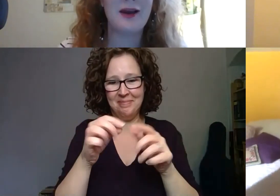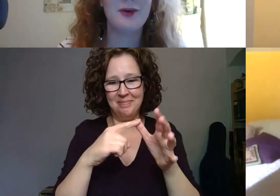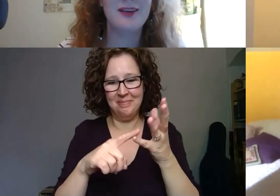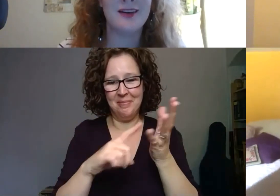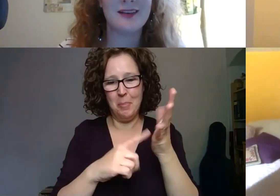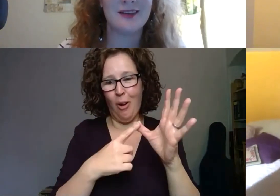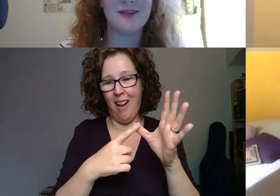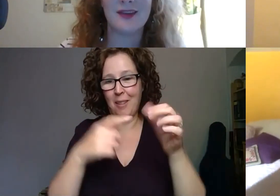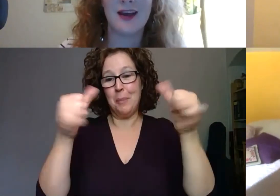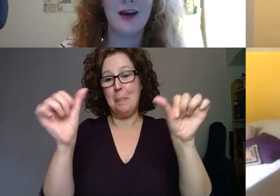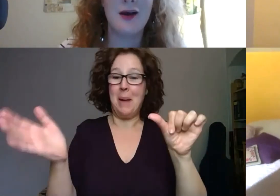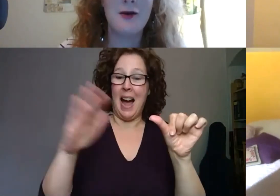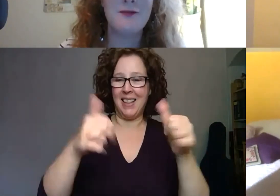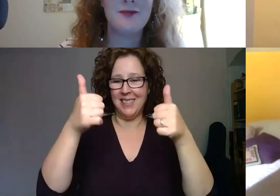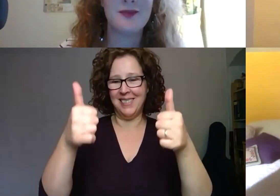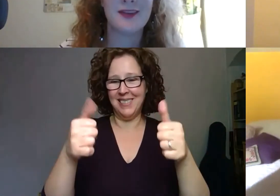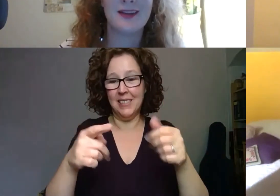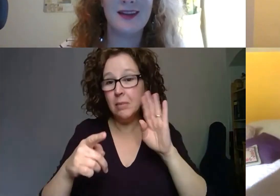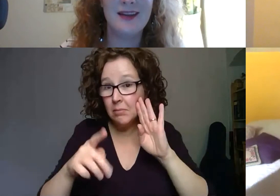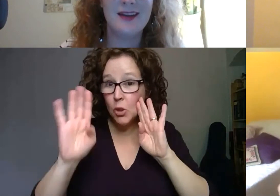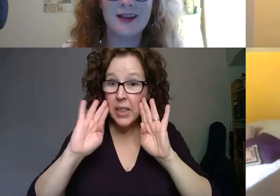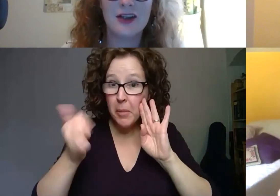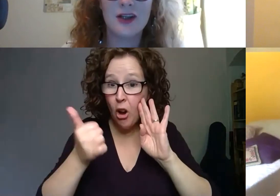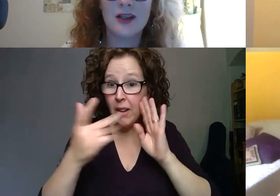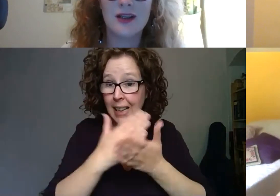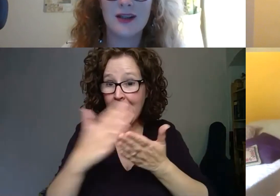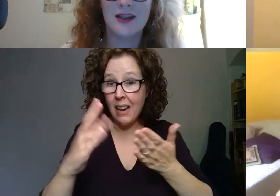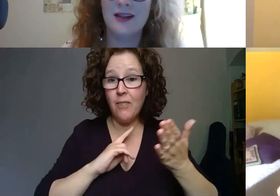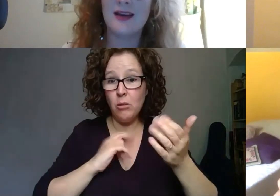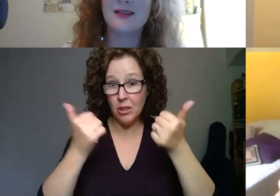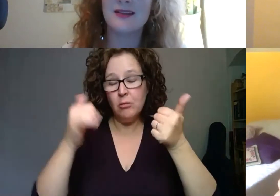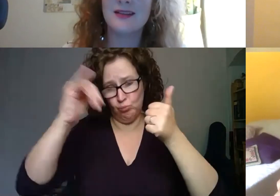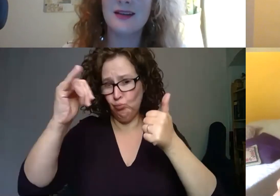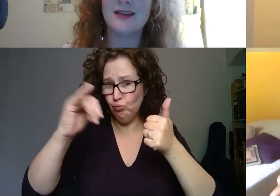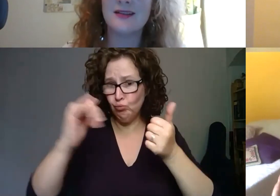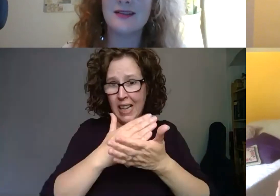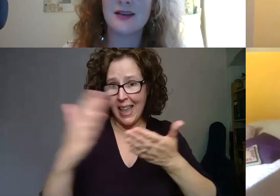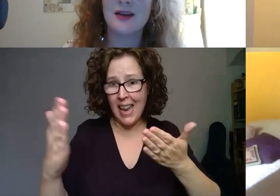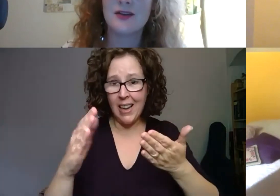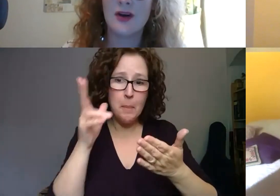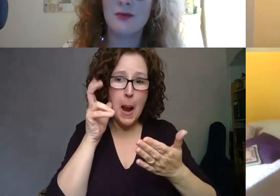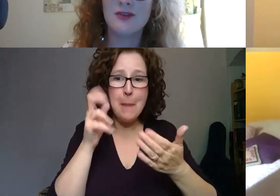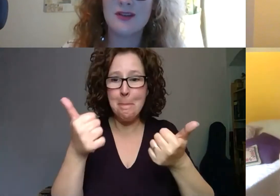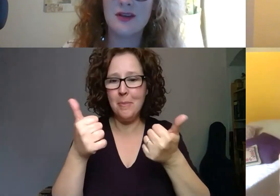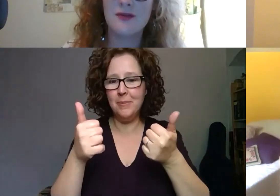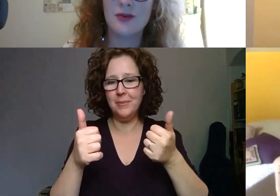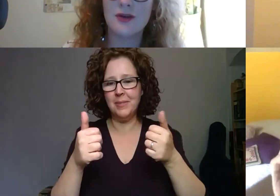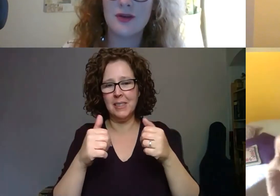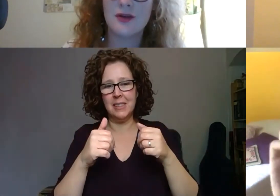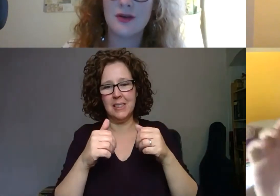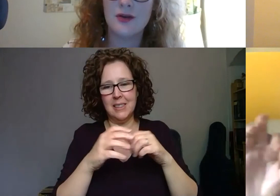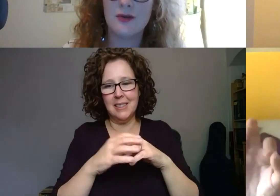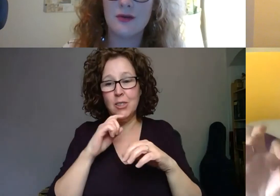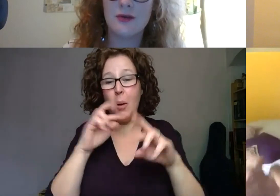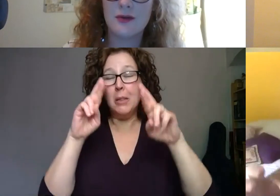Paula back with us. Can you hear me? Is it clear, my voice? Yeah? Yes, it is. Wow, So I will just give your... So this